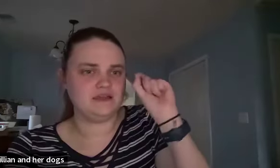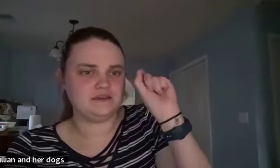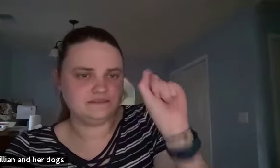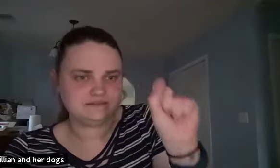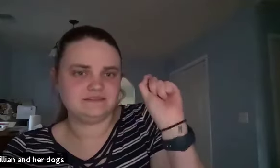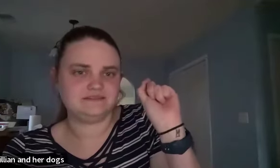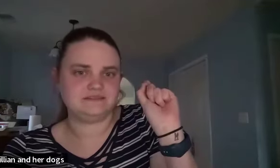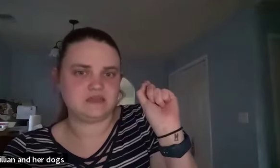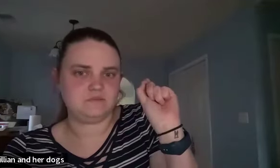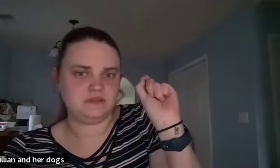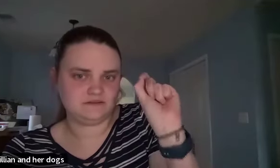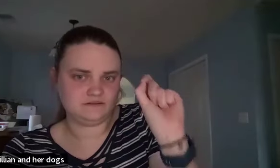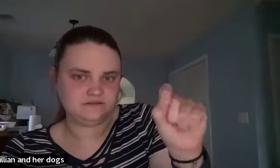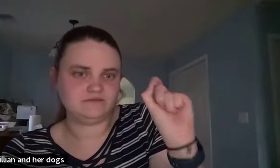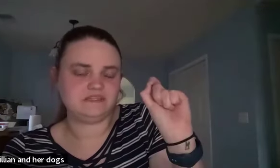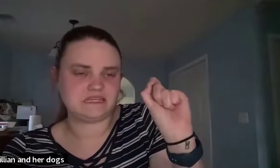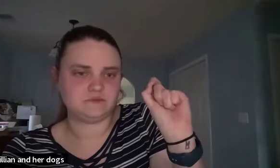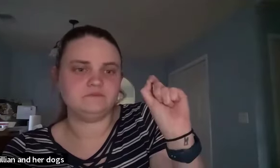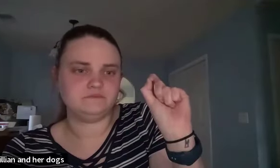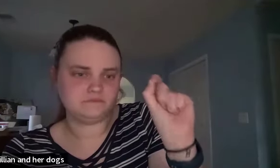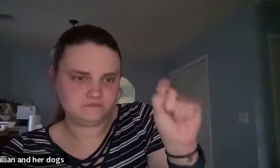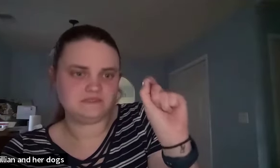like tapping the decimal.